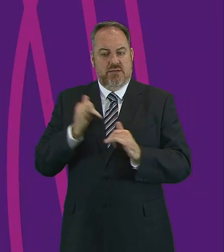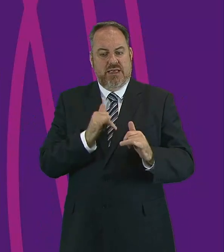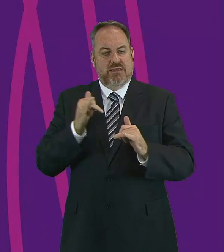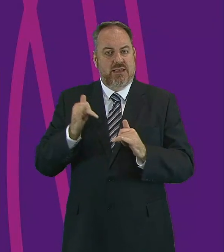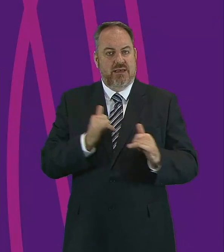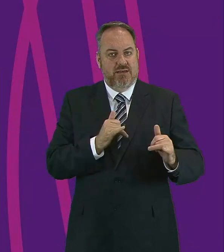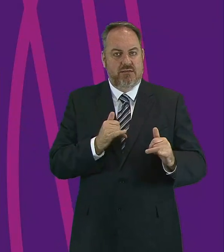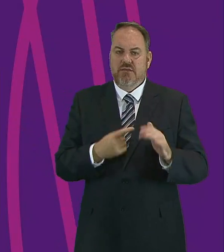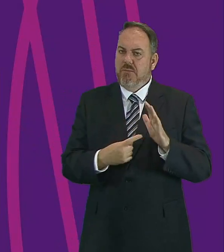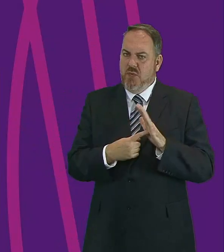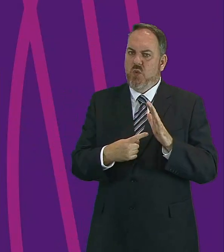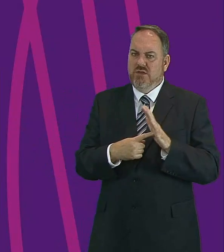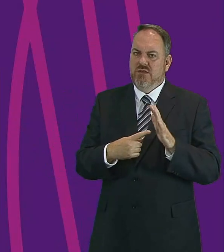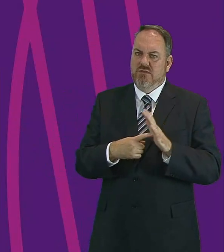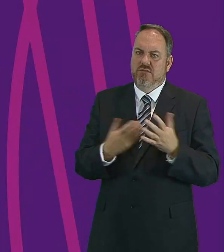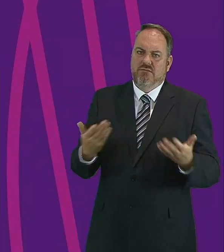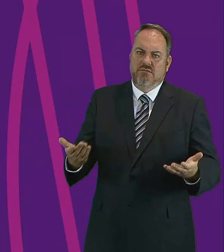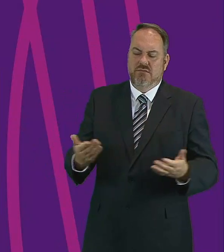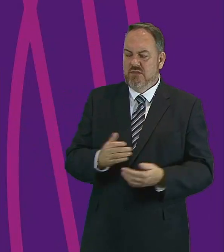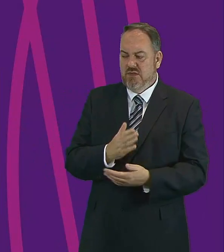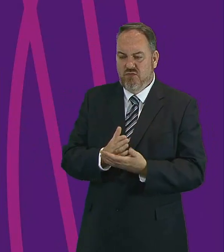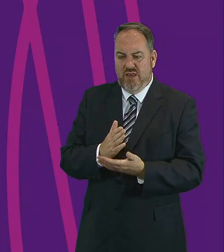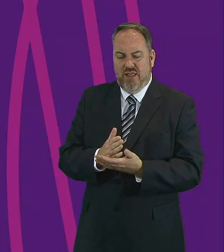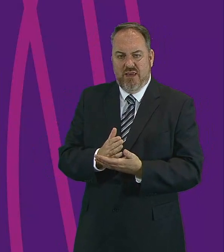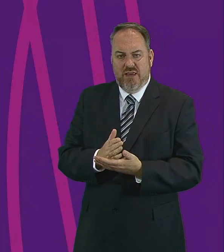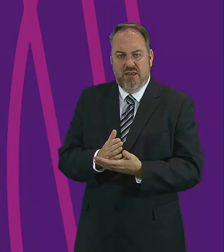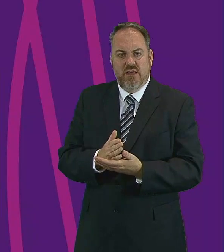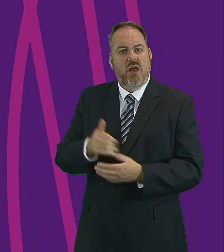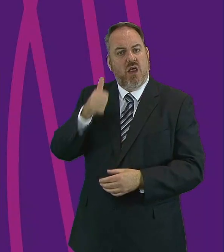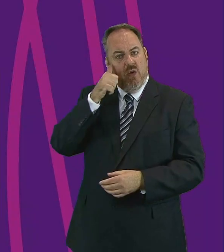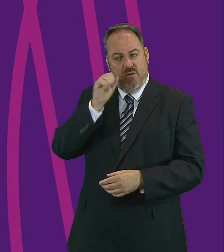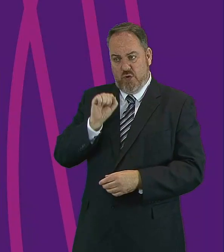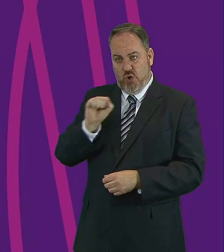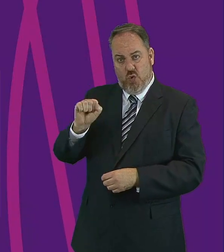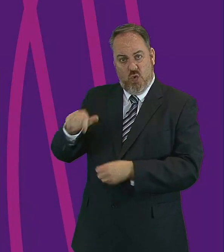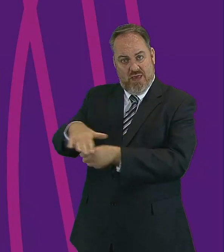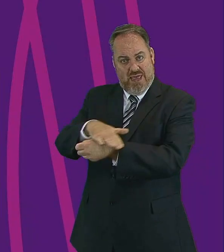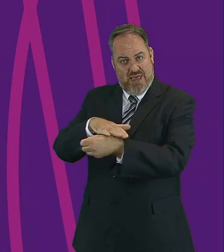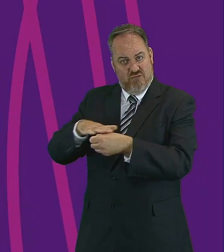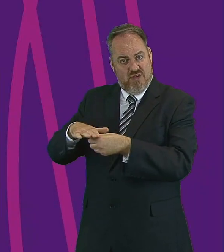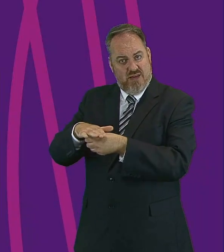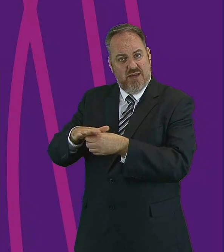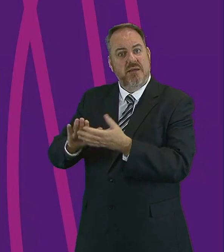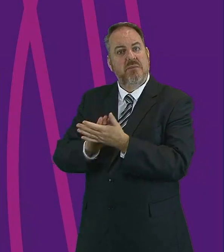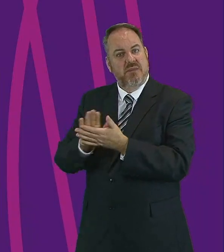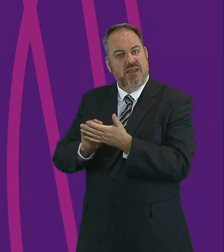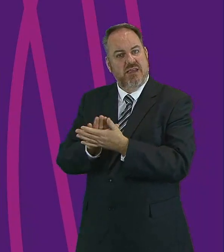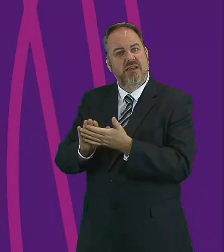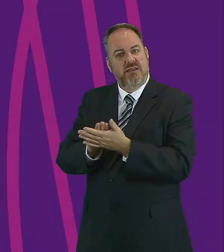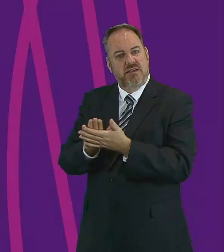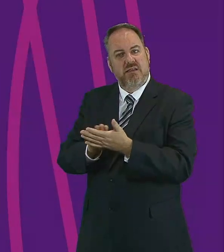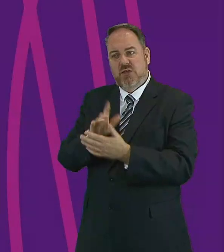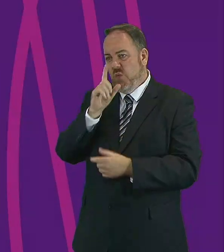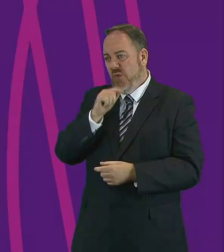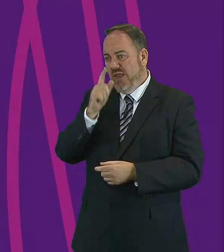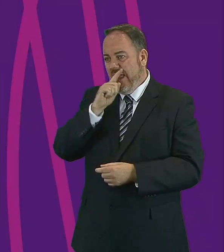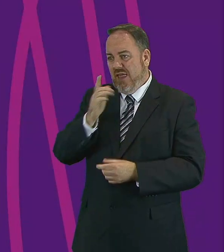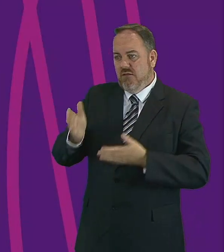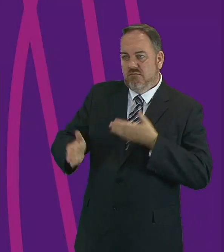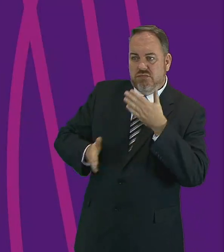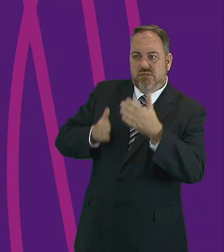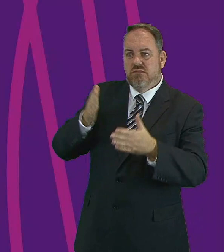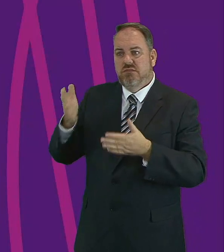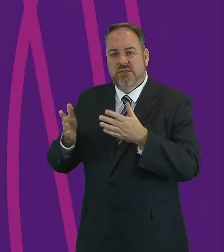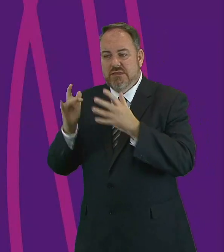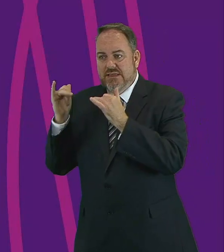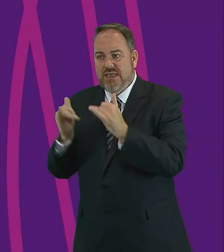mobile nature, because it does allow, even in Jackie Bailey's constituency, it allows us to take capacity to particular areas that are much